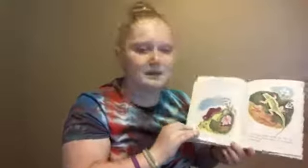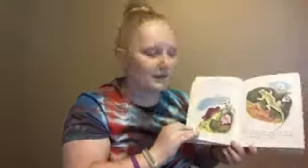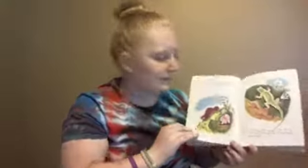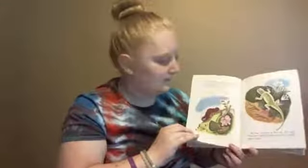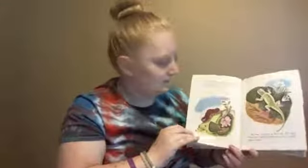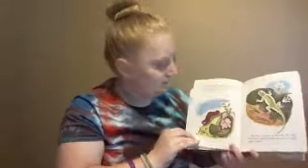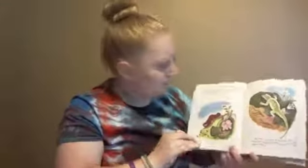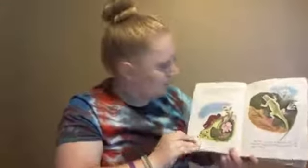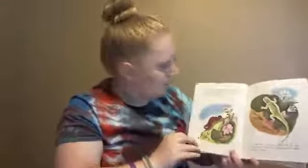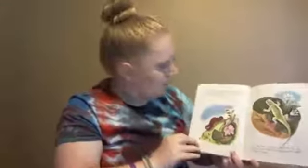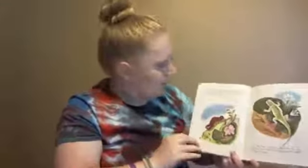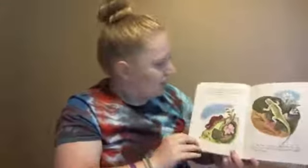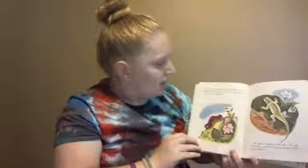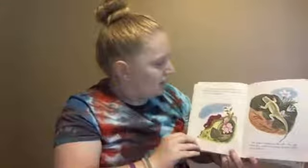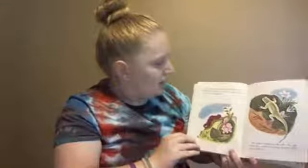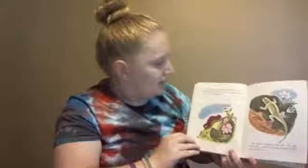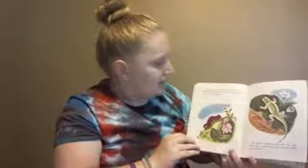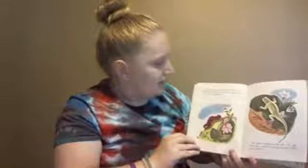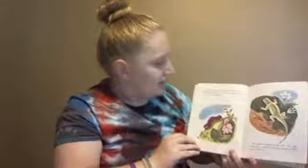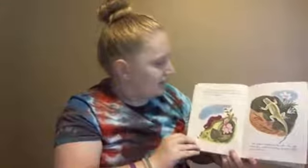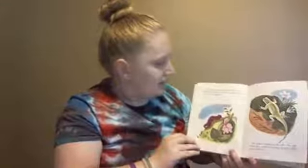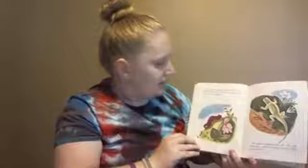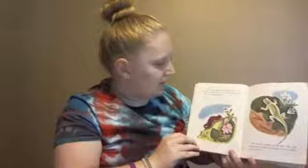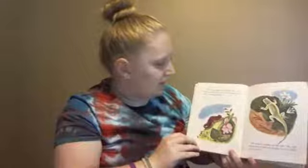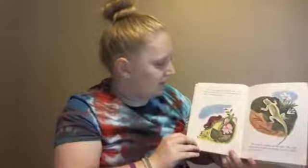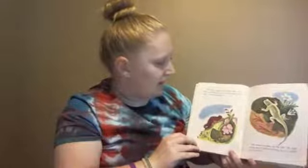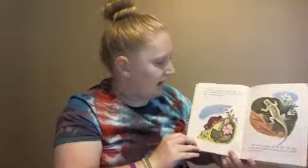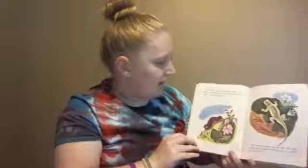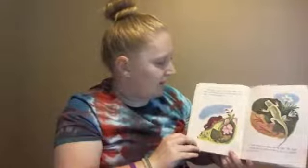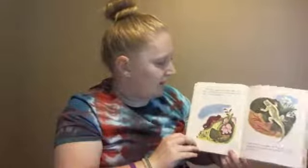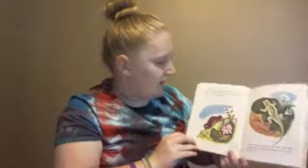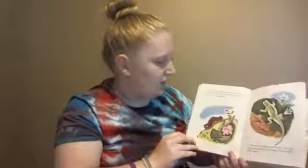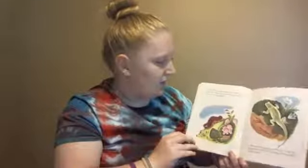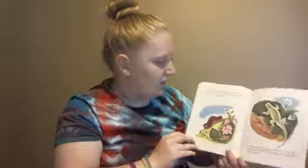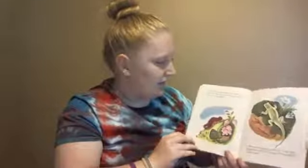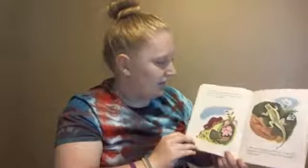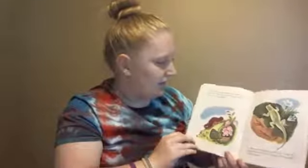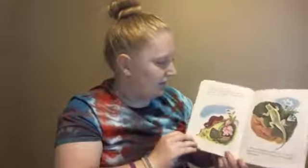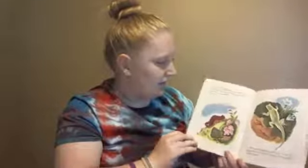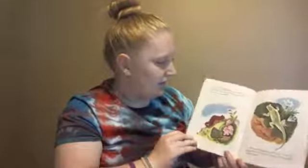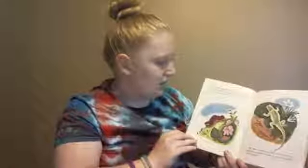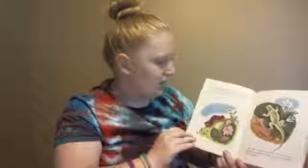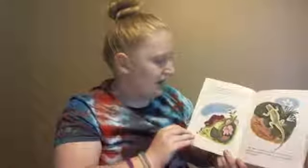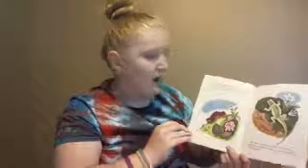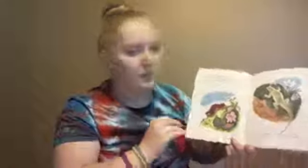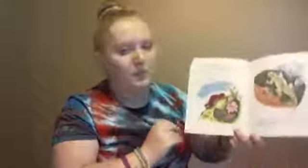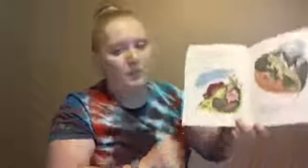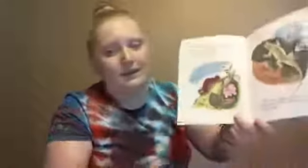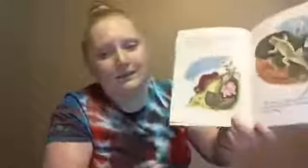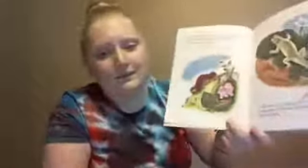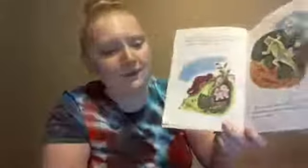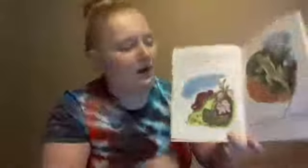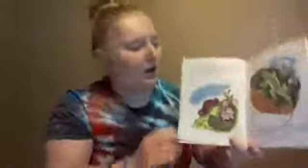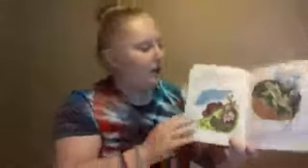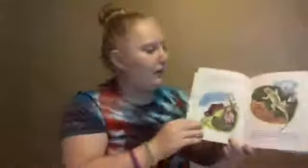see. He wasn't going down the other side. The only thing they could see going down was a... Oh wait,